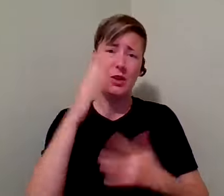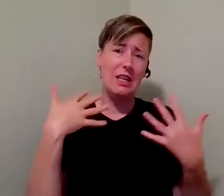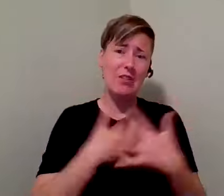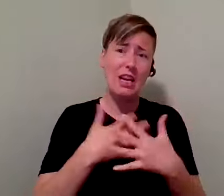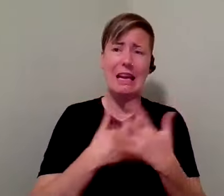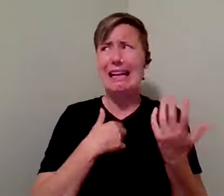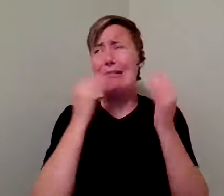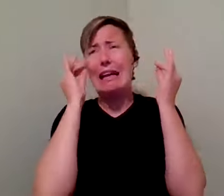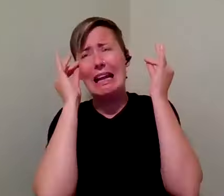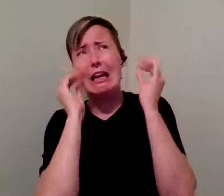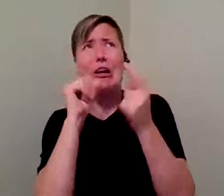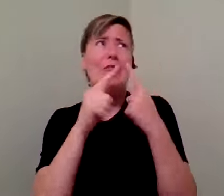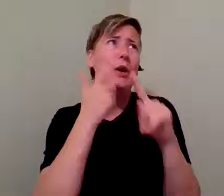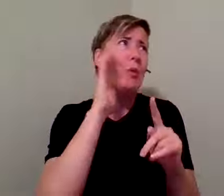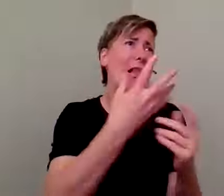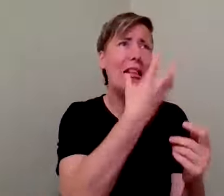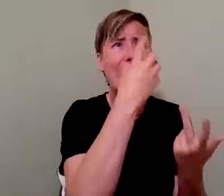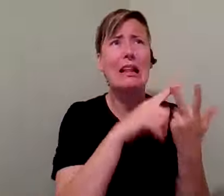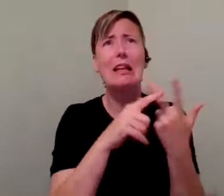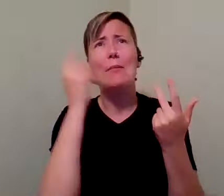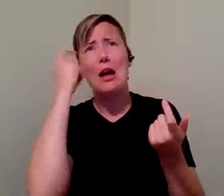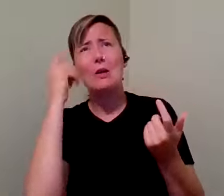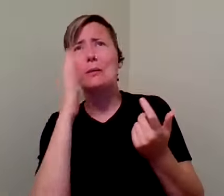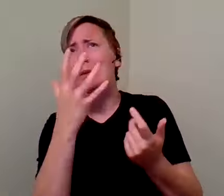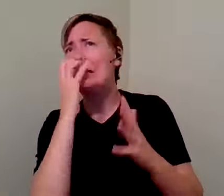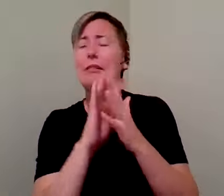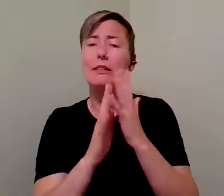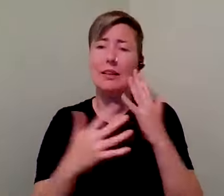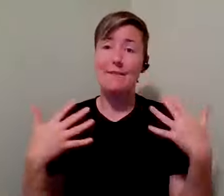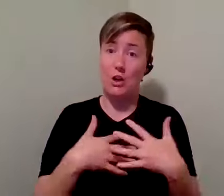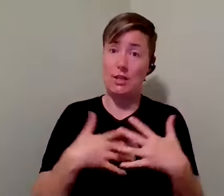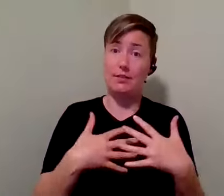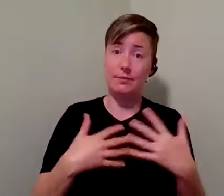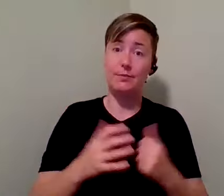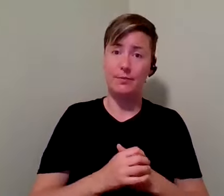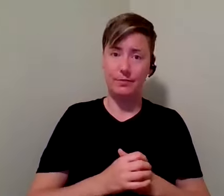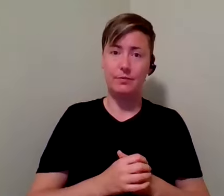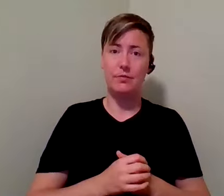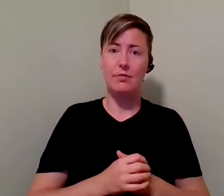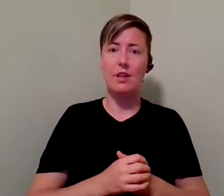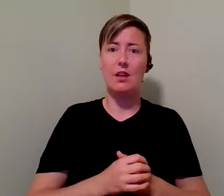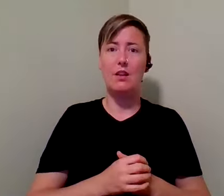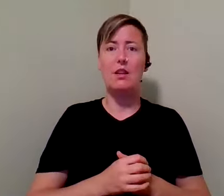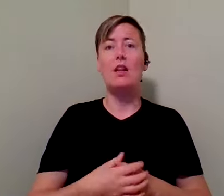my girlfriend going to say? I said, you're right, man. He said, after 2 or 3 more drinks, then all your sexual conduct comes to the